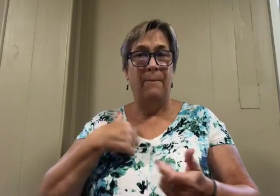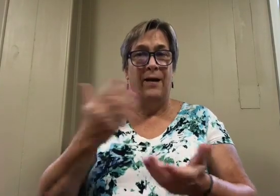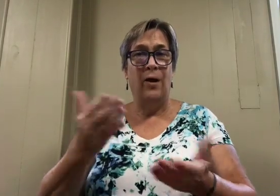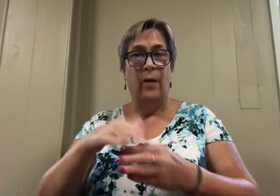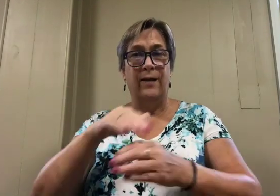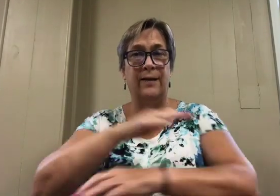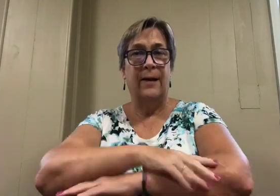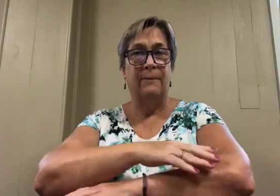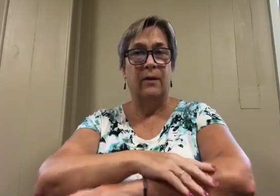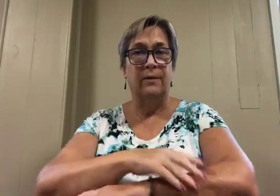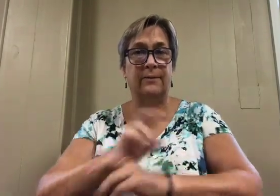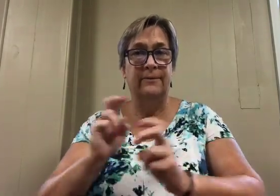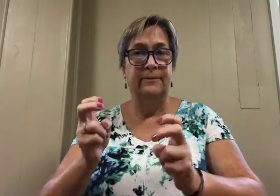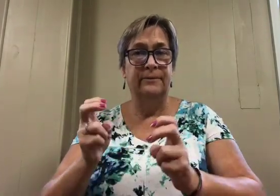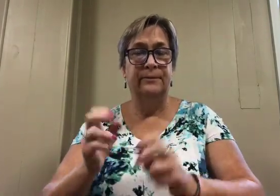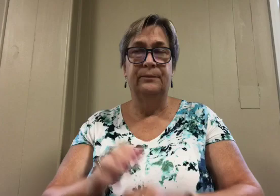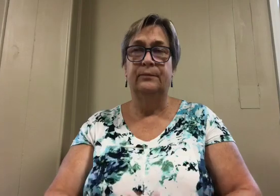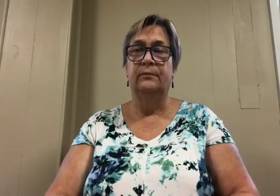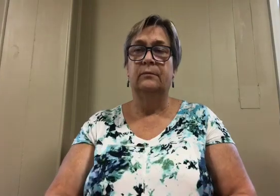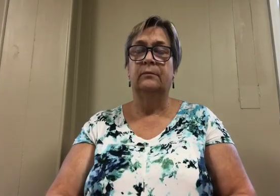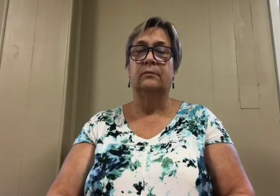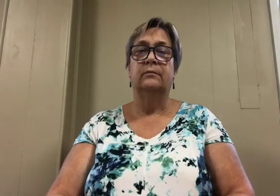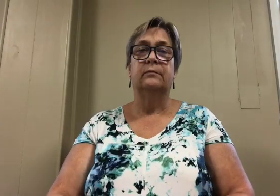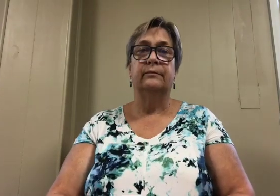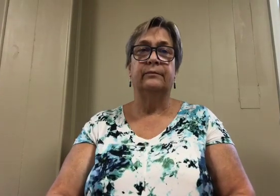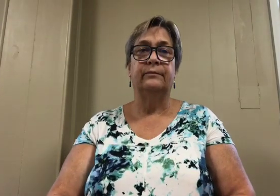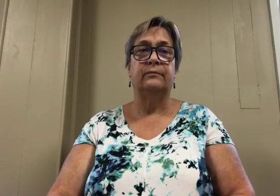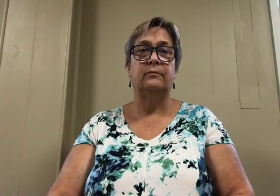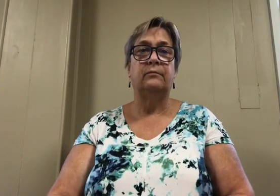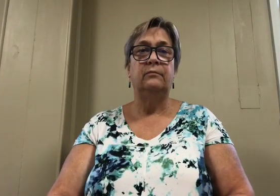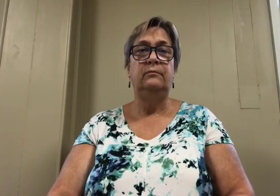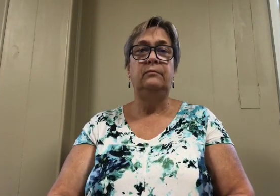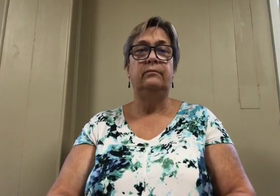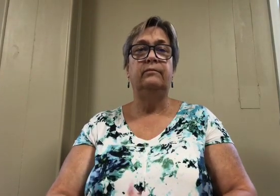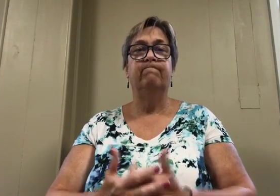then it makes me feel as though, well, why am I sitting here at the table?